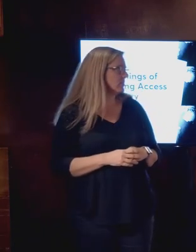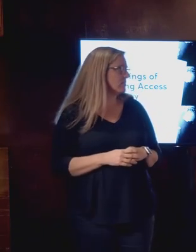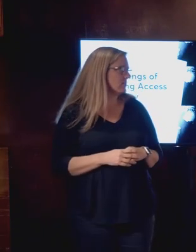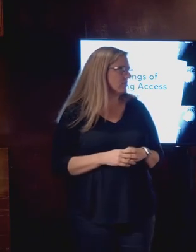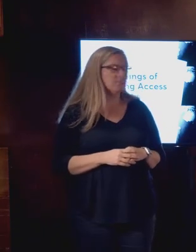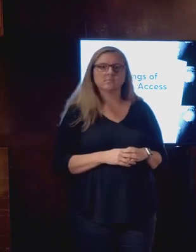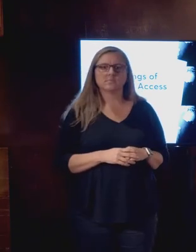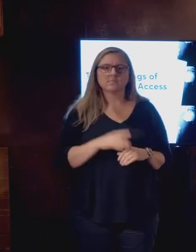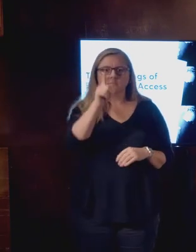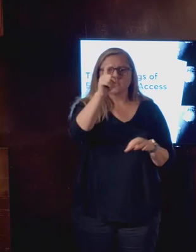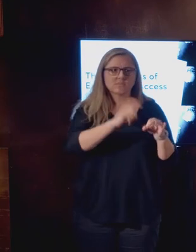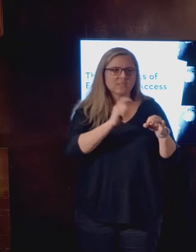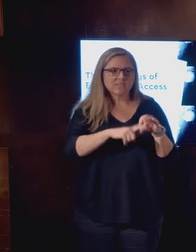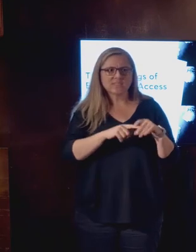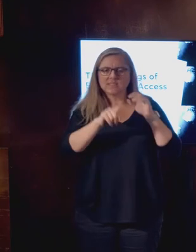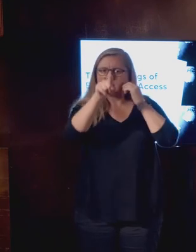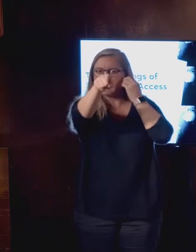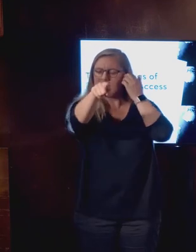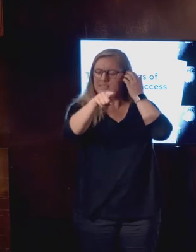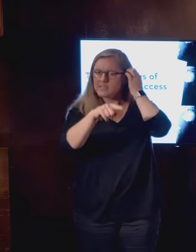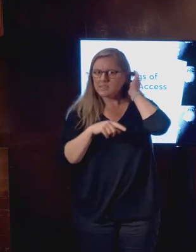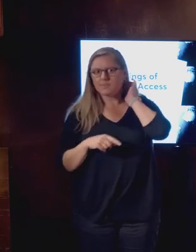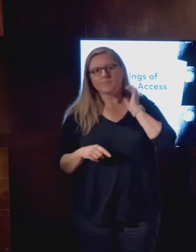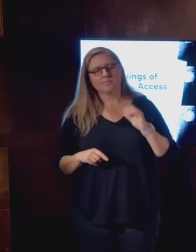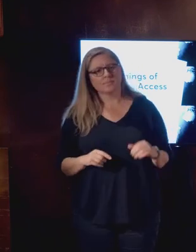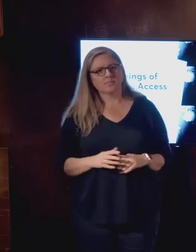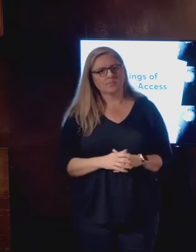There was a question up the back in the right.